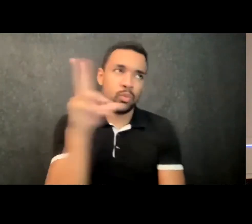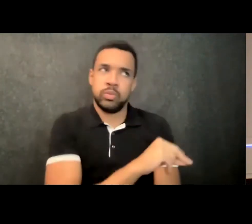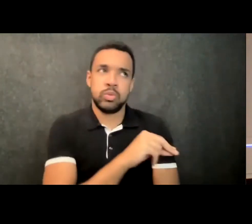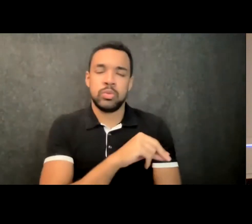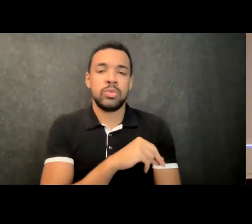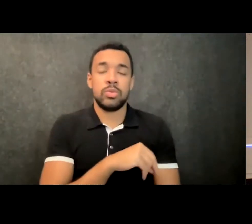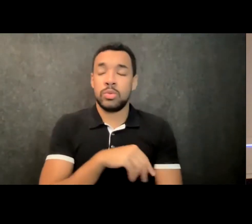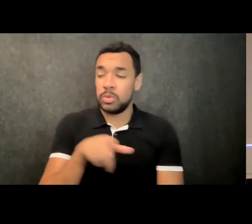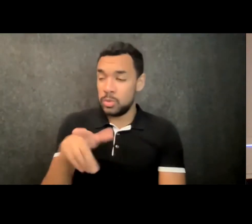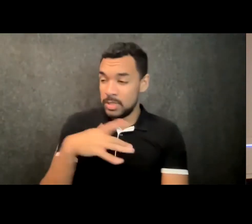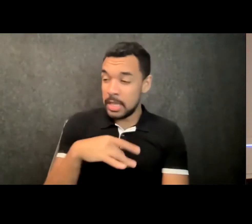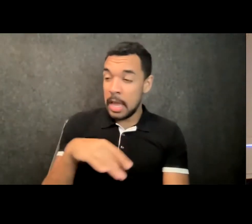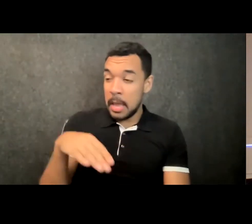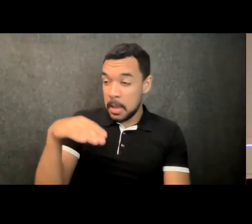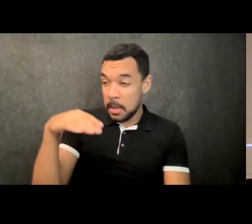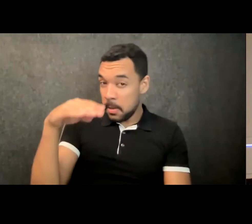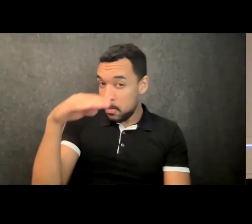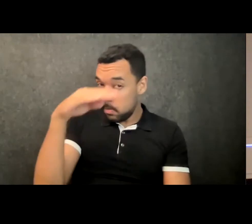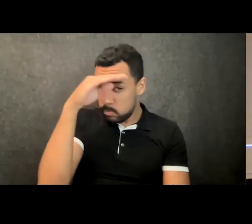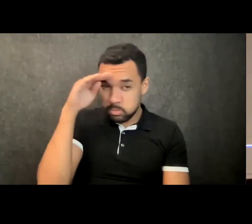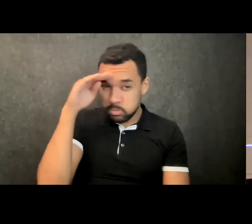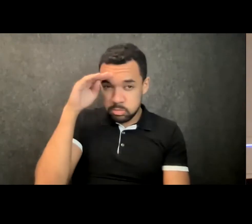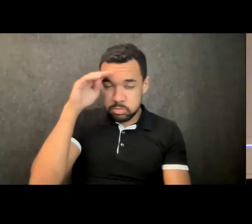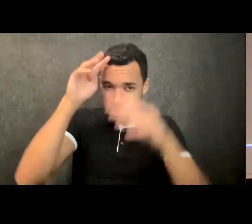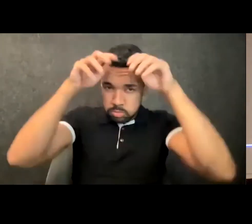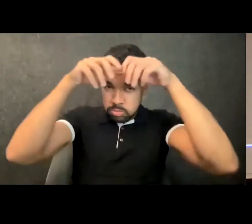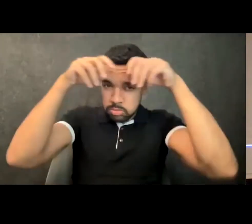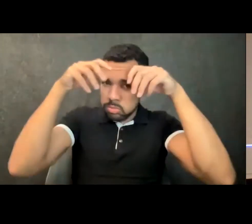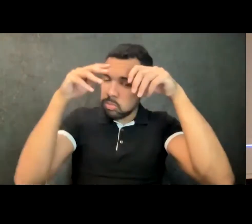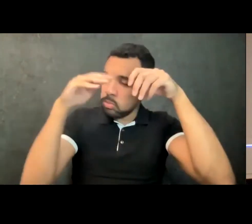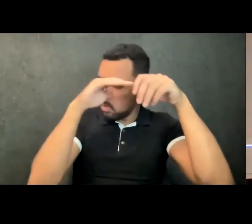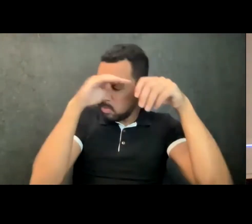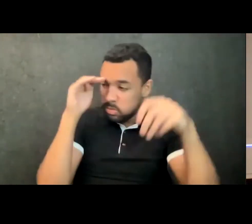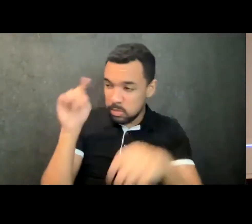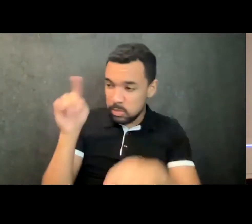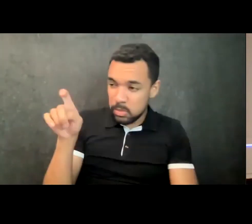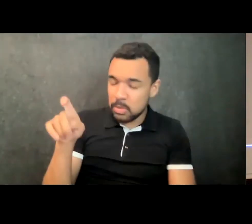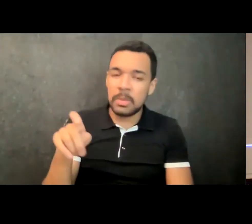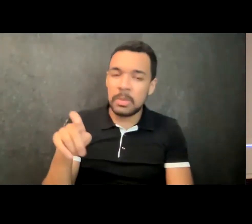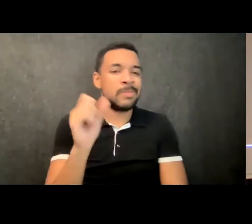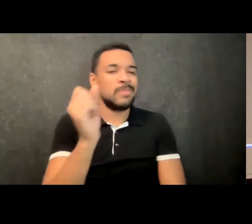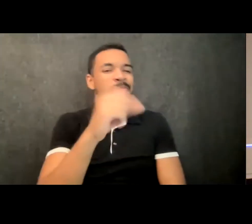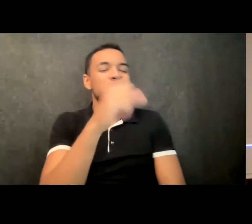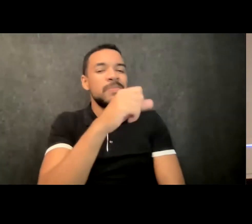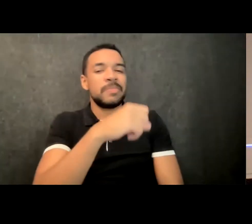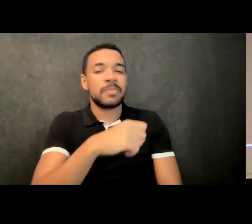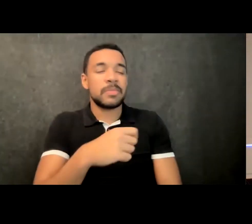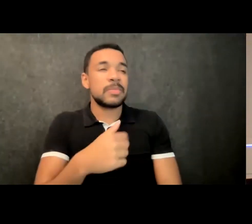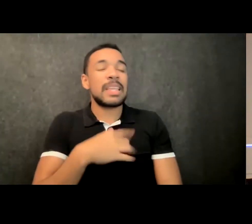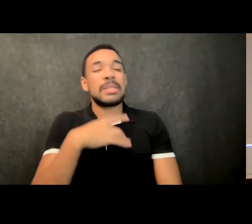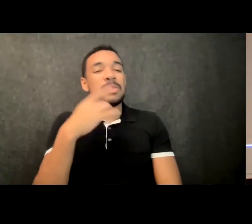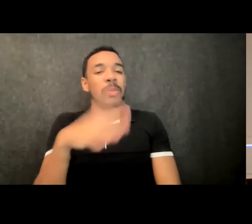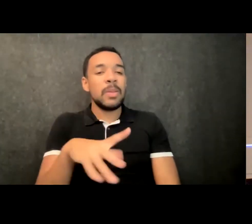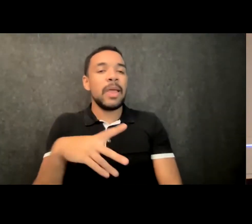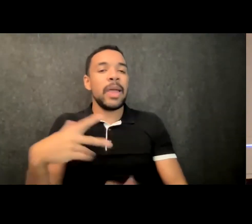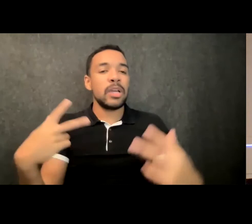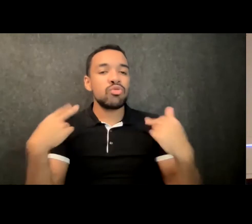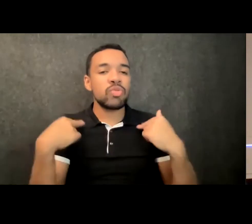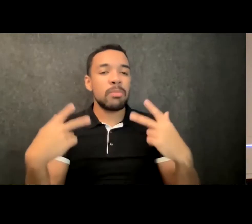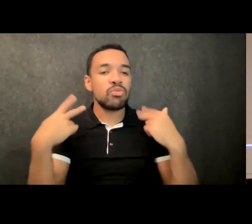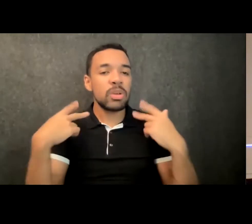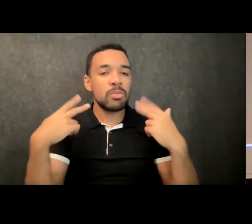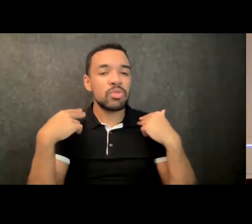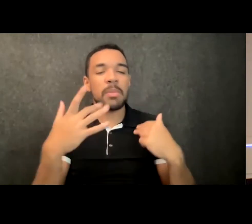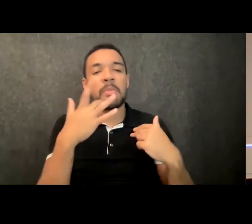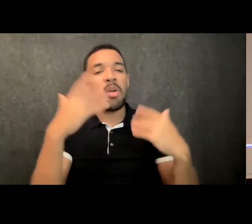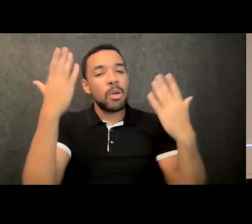as short as they can get without looking weird. I hated coming in for trims, so the longer I could go without, the better. Crystal